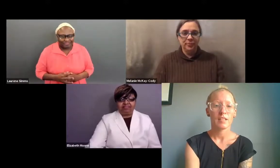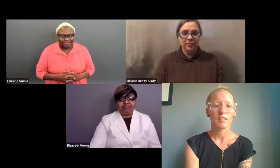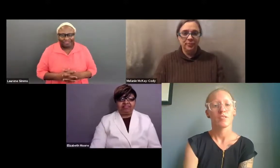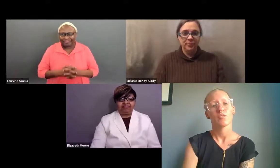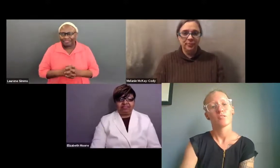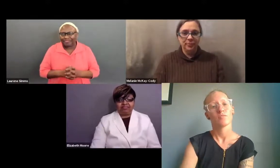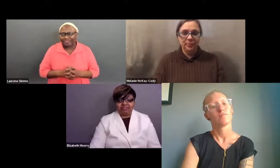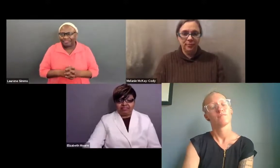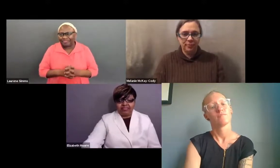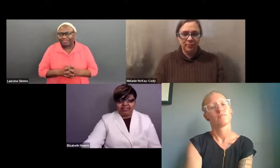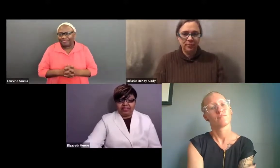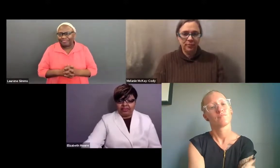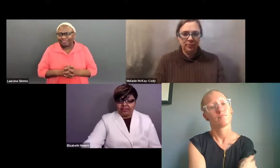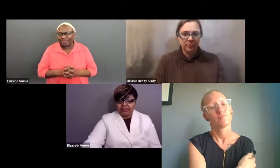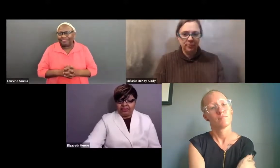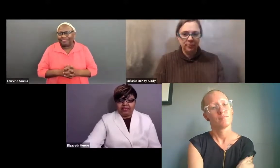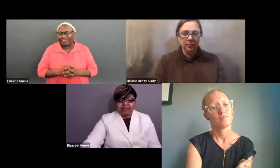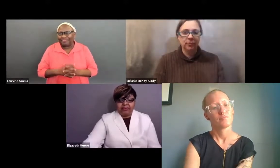Thank you.